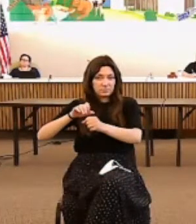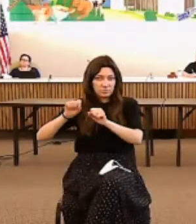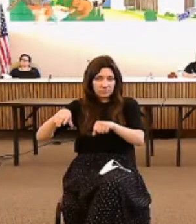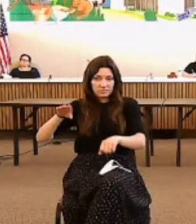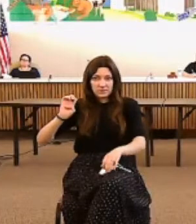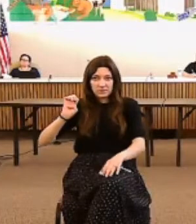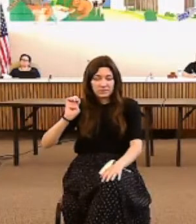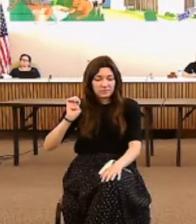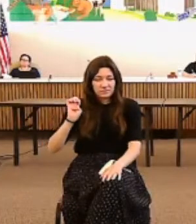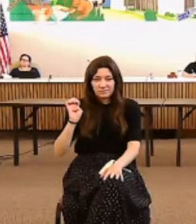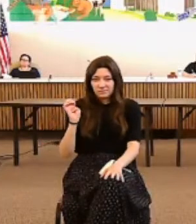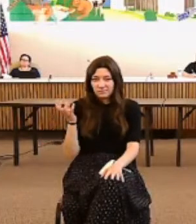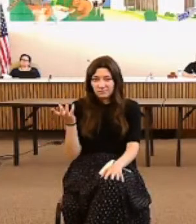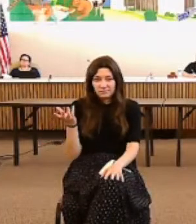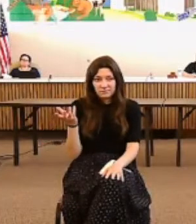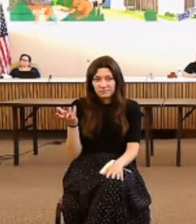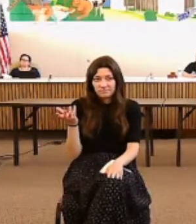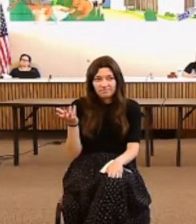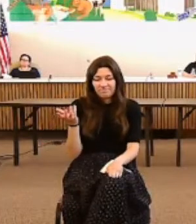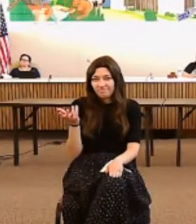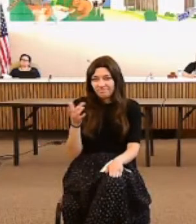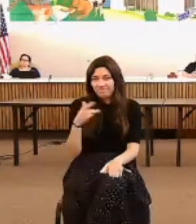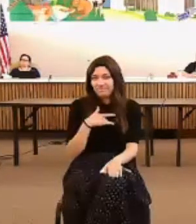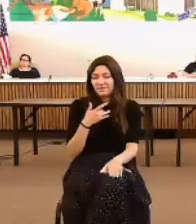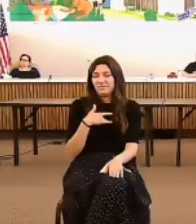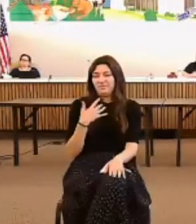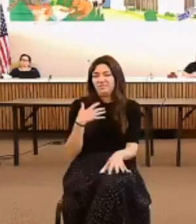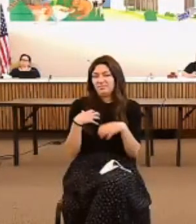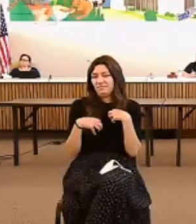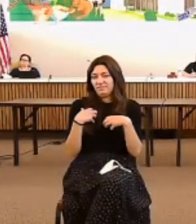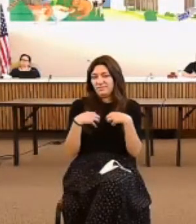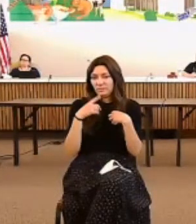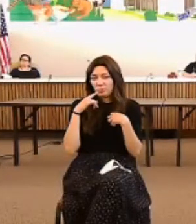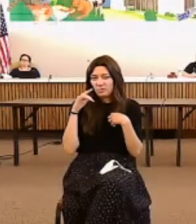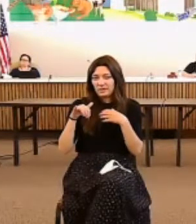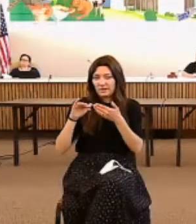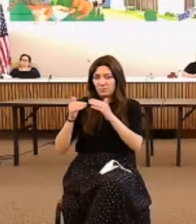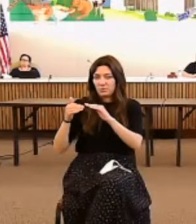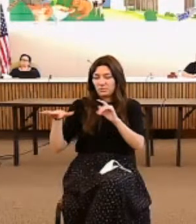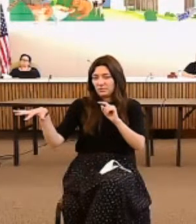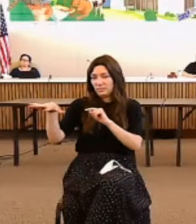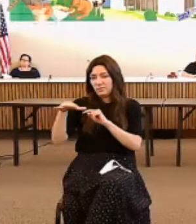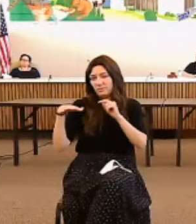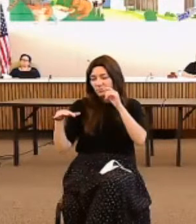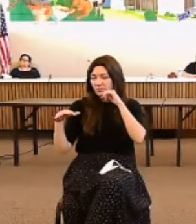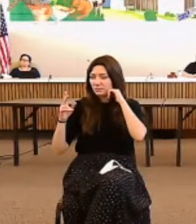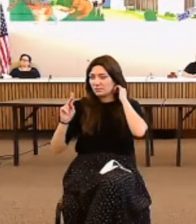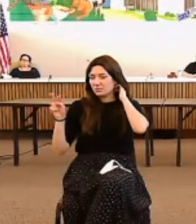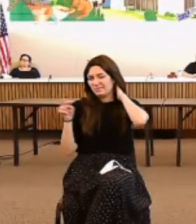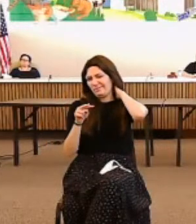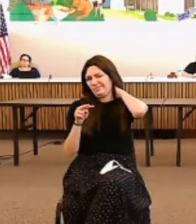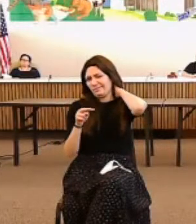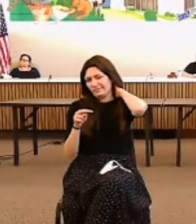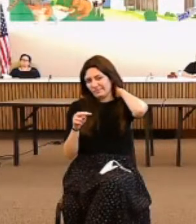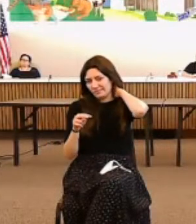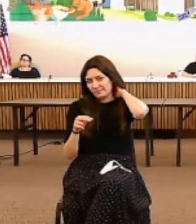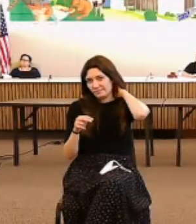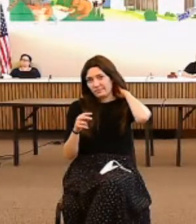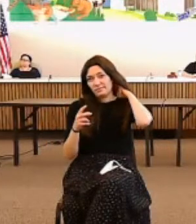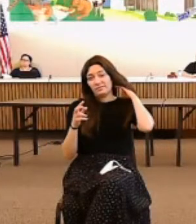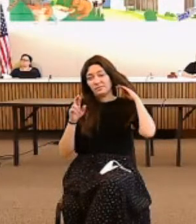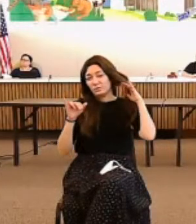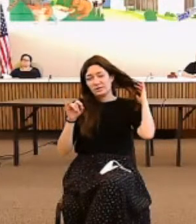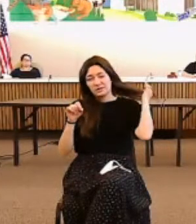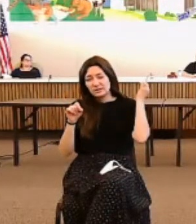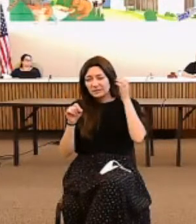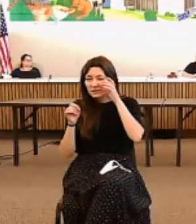completely uncomplimentary to any of the neighborhoods that are in the area. I think RIT might have some buildings that